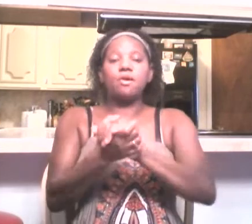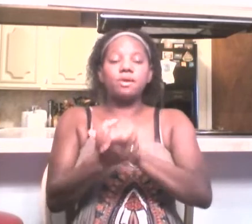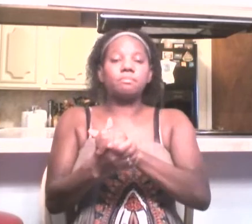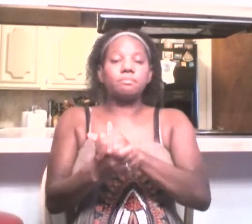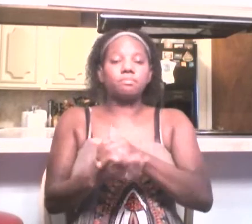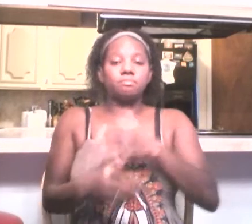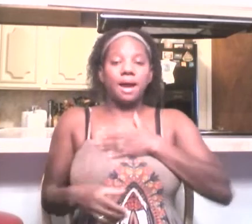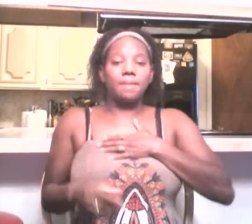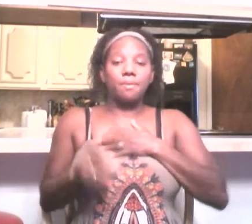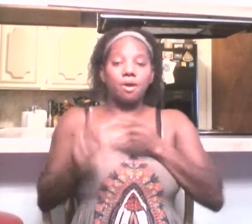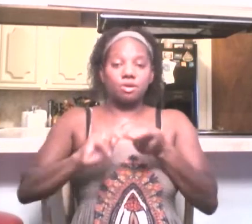married my partner